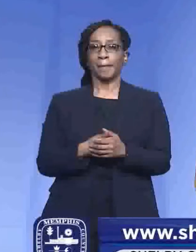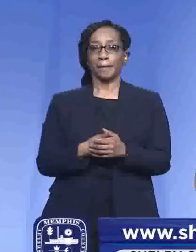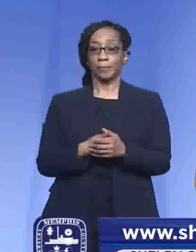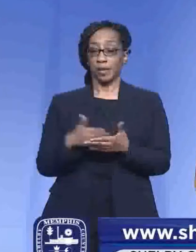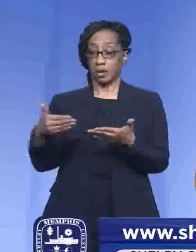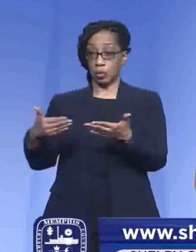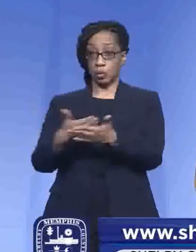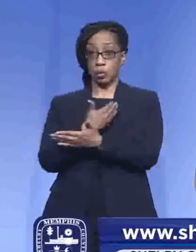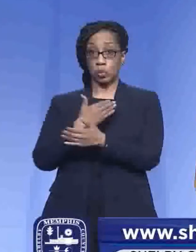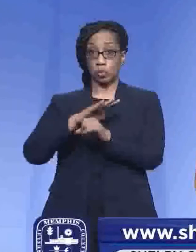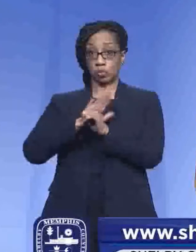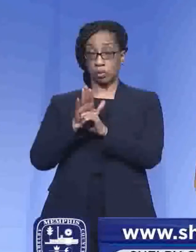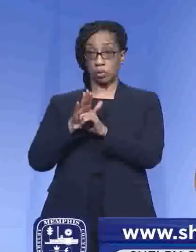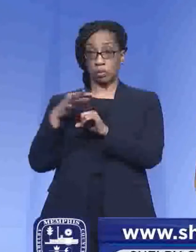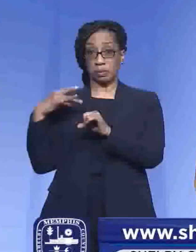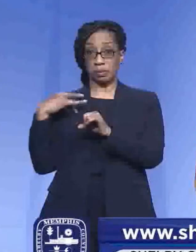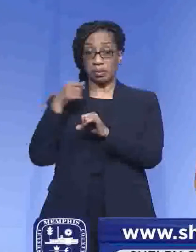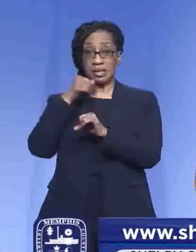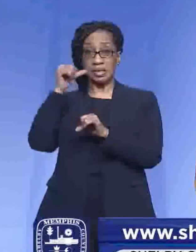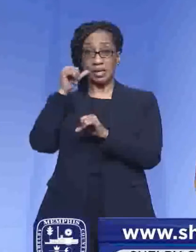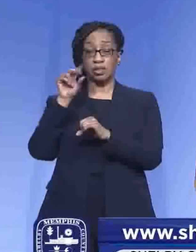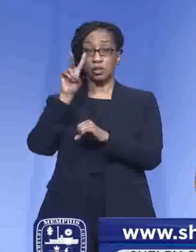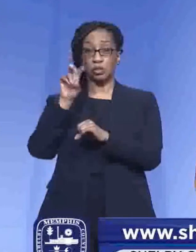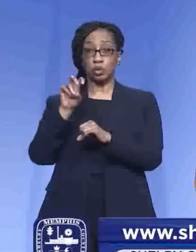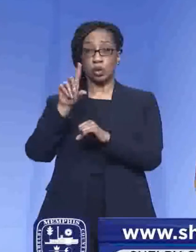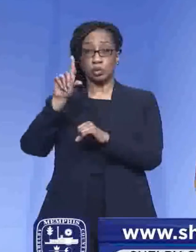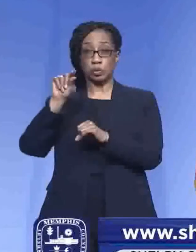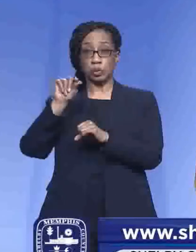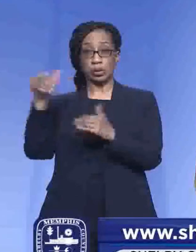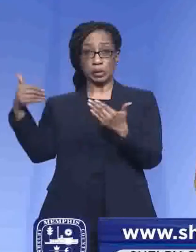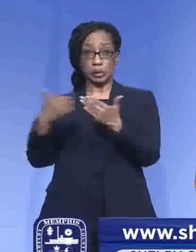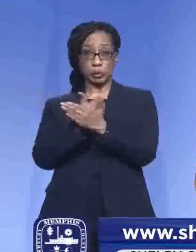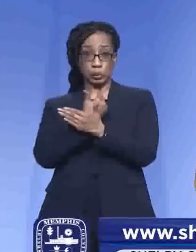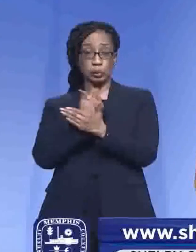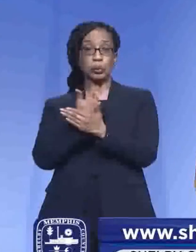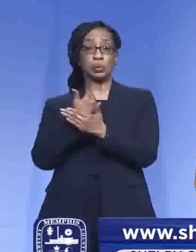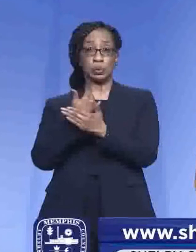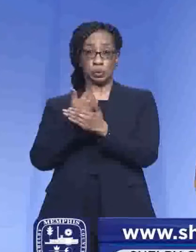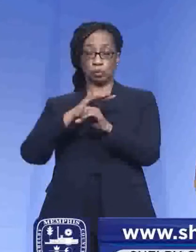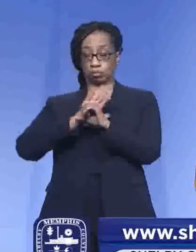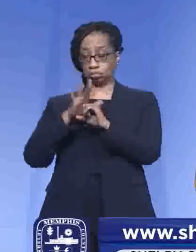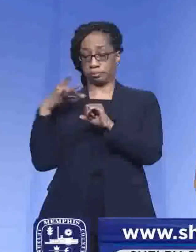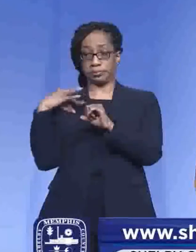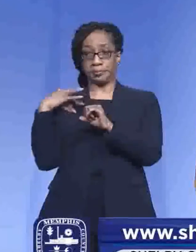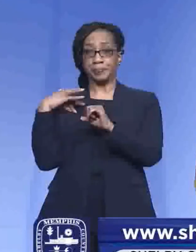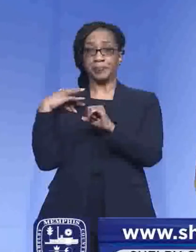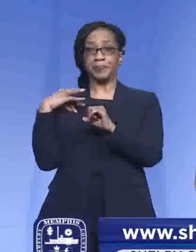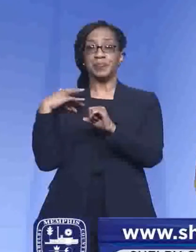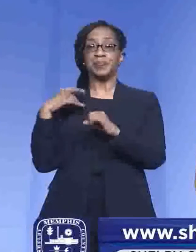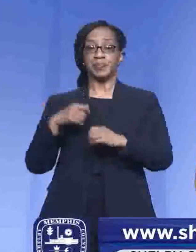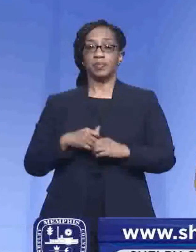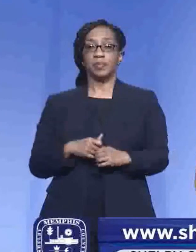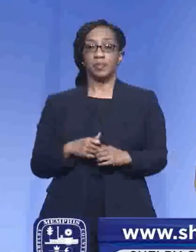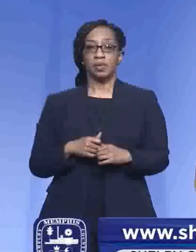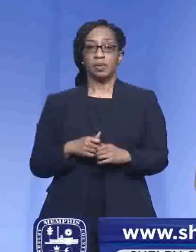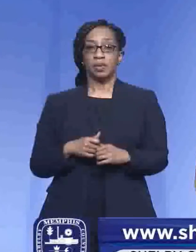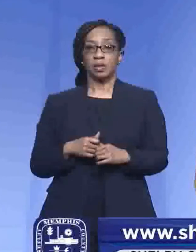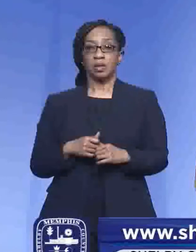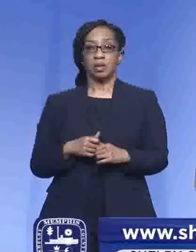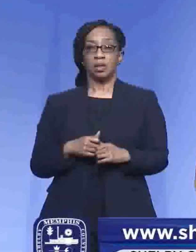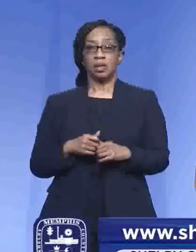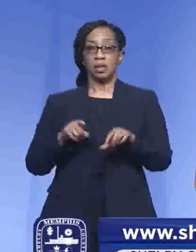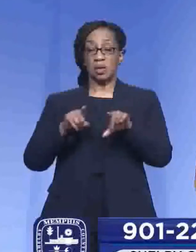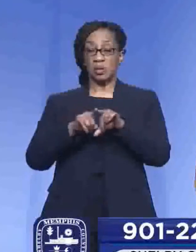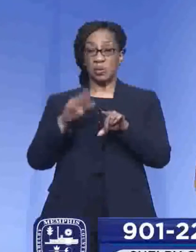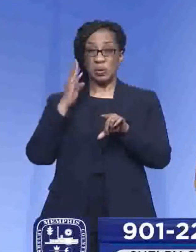new cases, since yesterday, we had 220 new cases yesterday. And as we saw from the